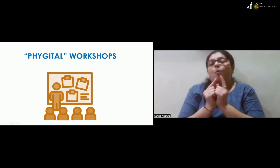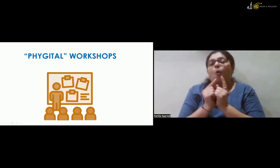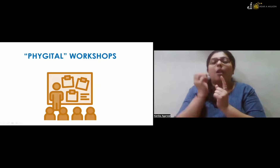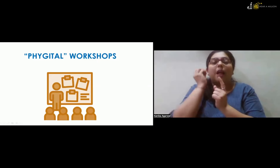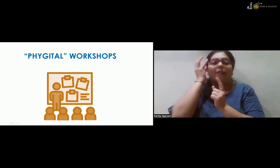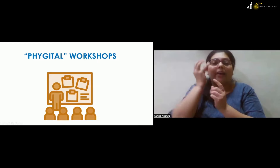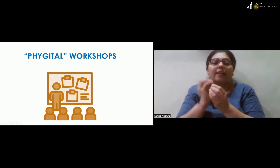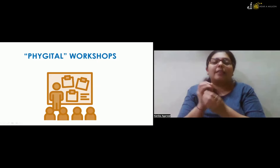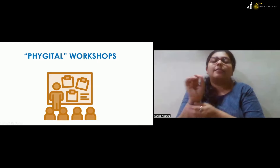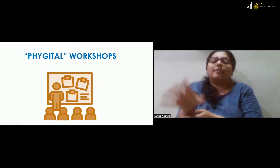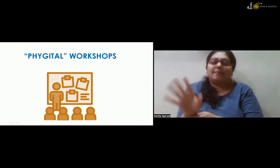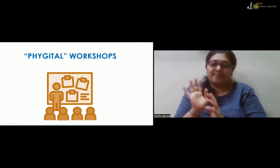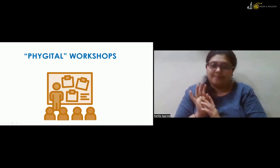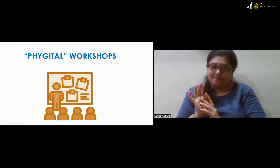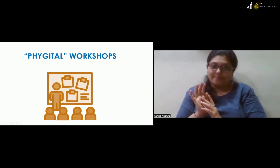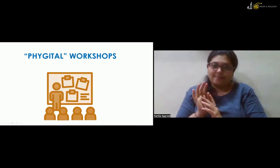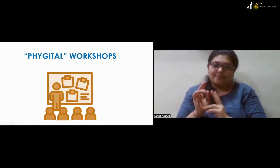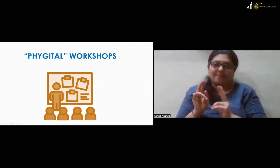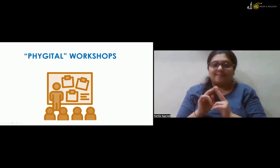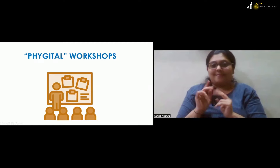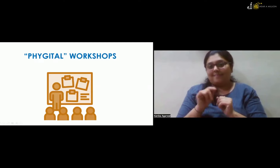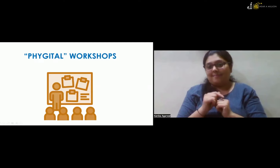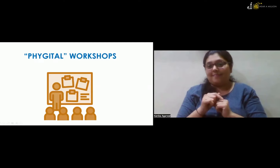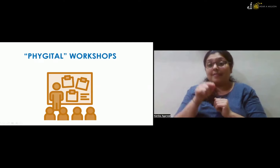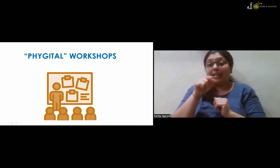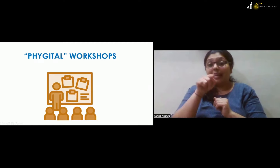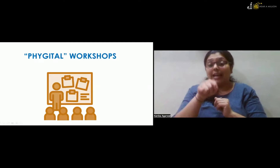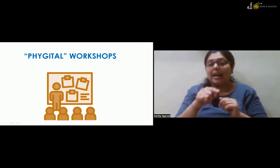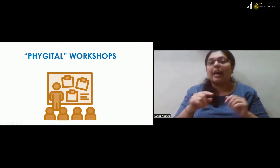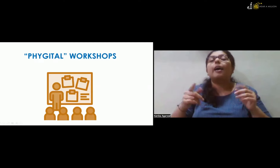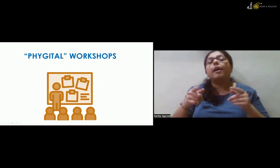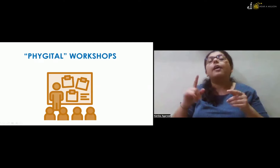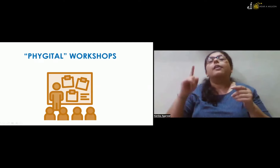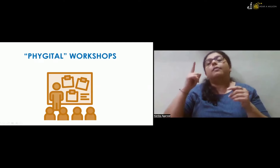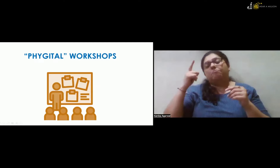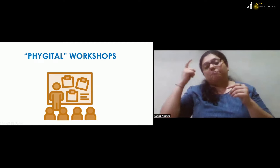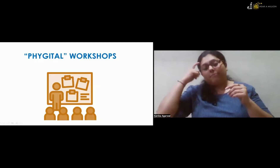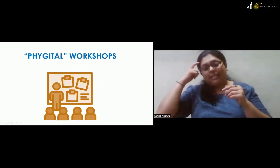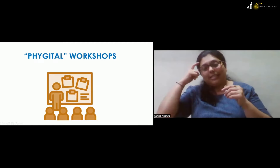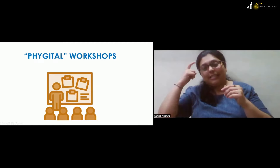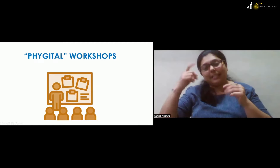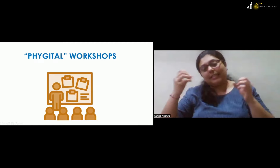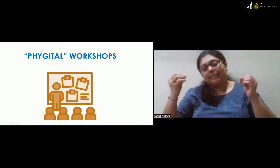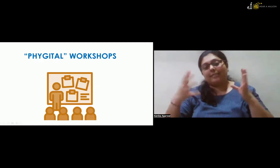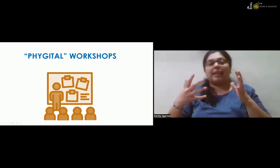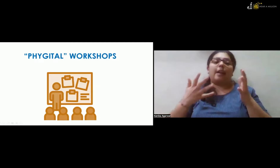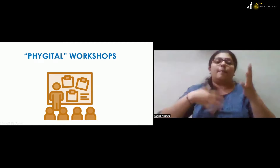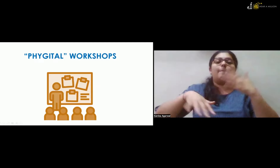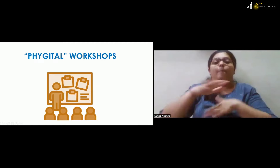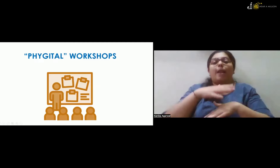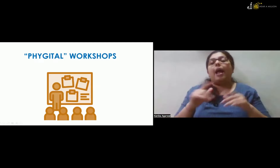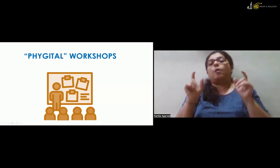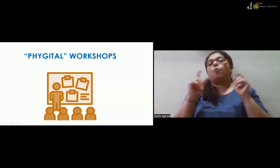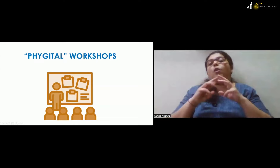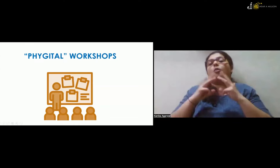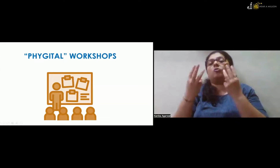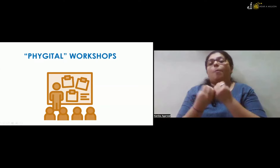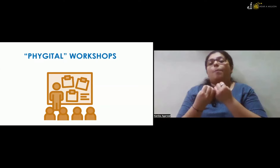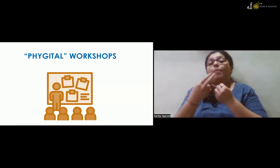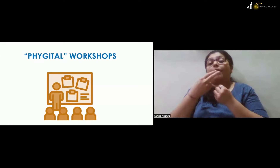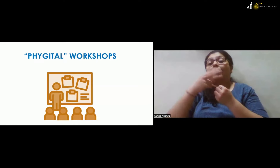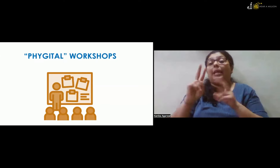And the training of the terms was the core aim. And the second was about, of course, deaf awareness about the educational